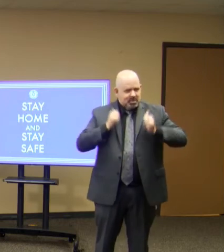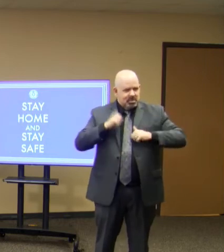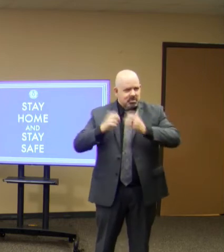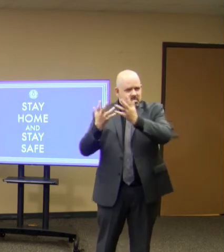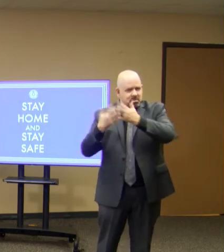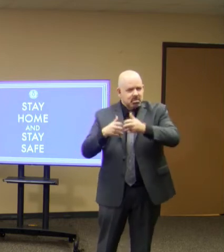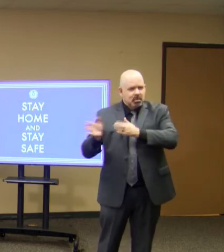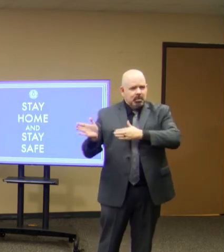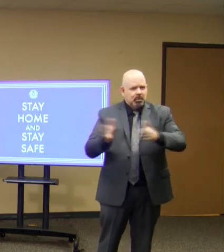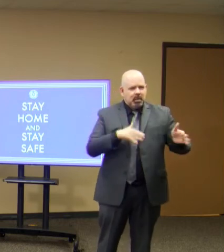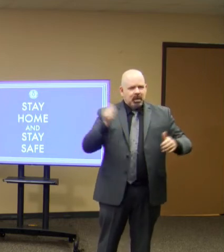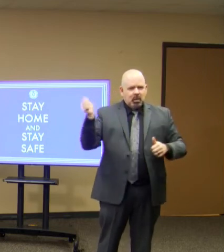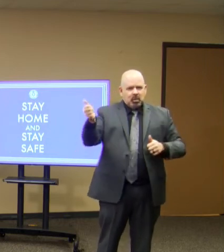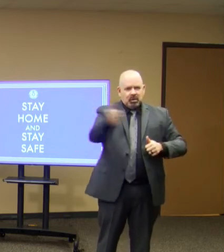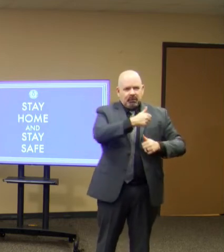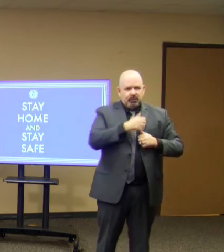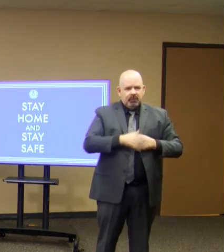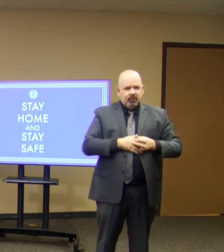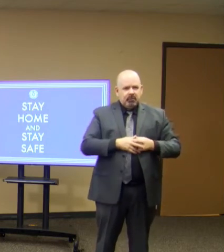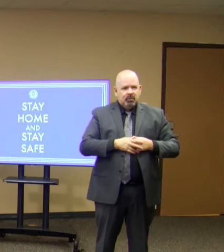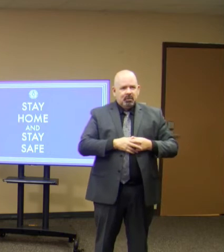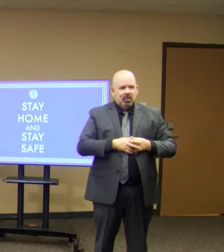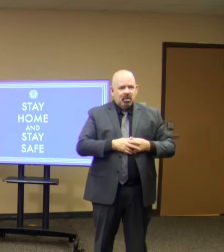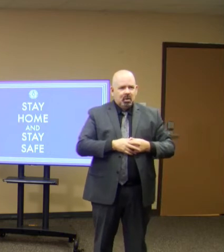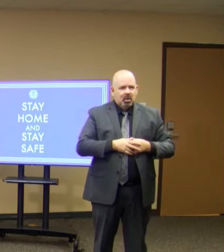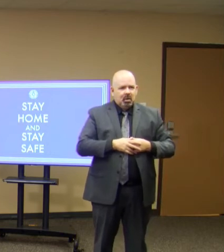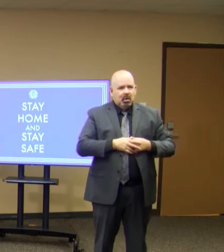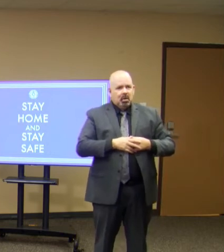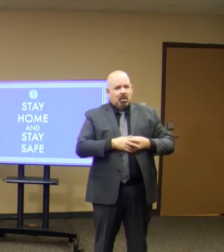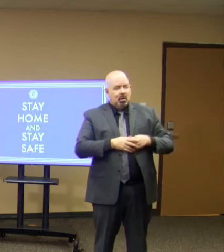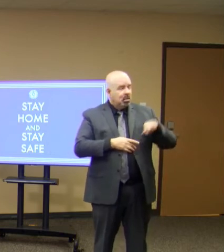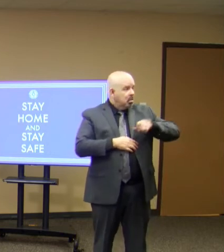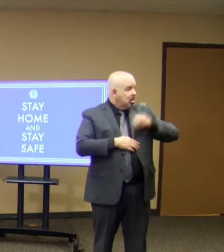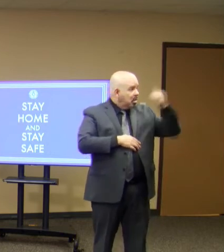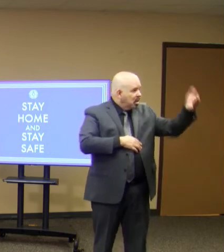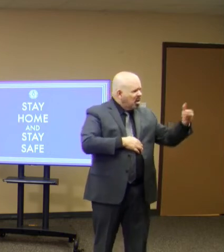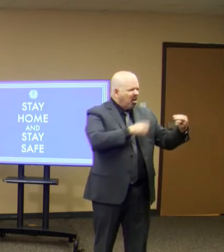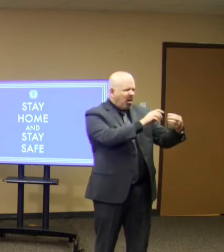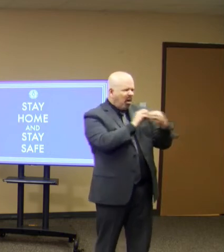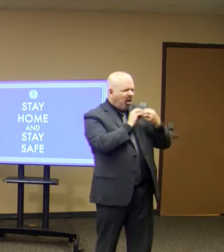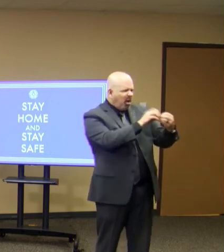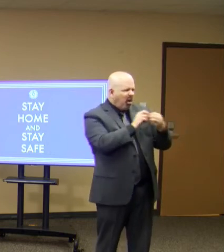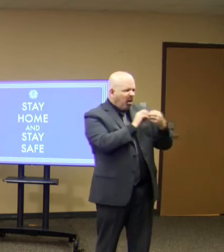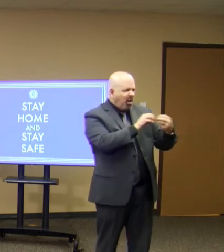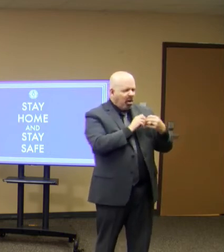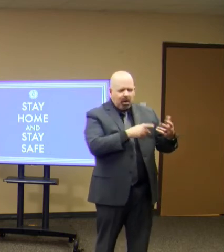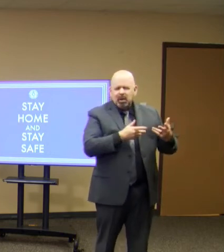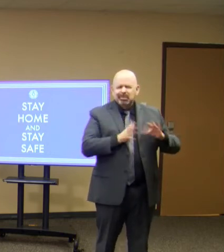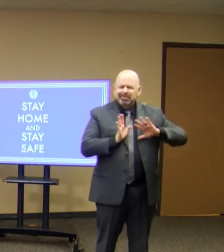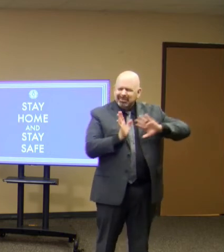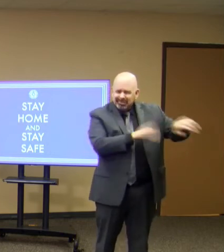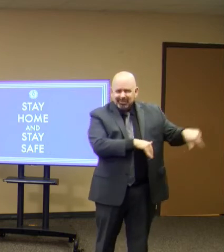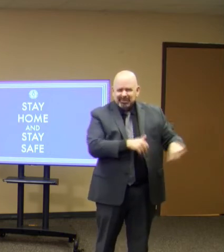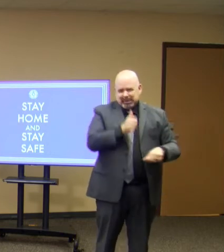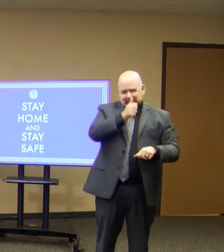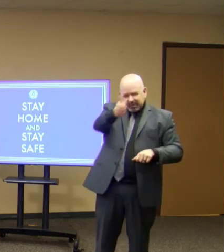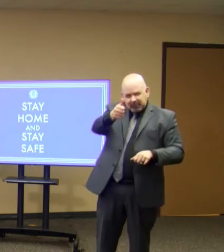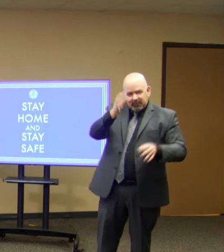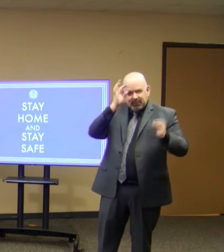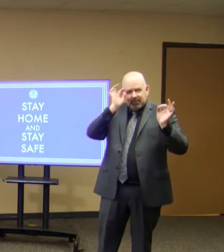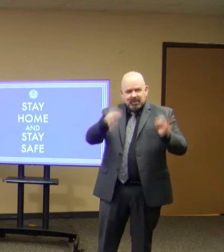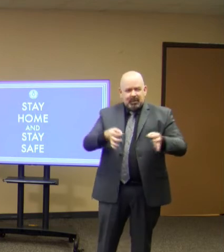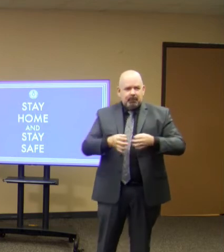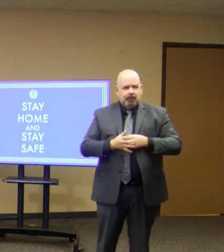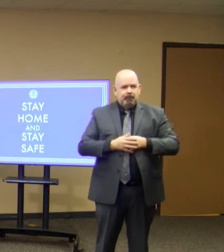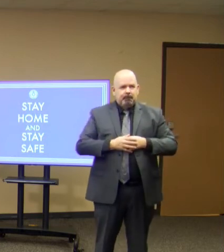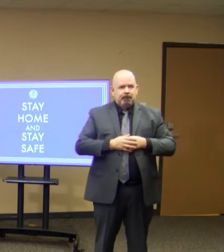believes that somehow what is happening is not real. And so when we look at that compliance,